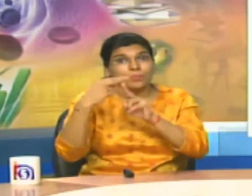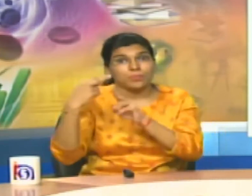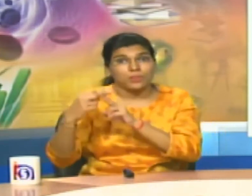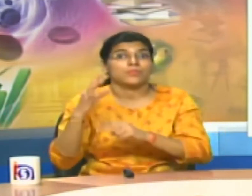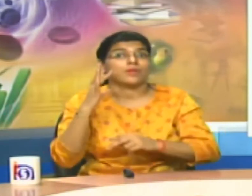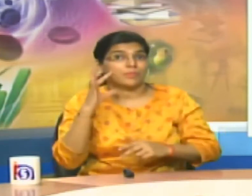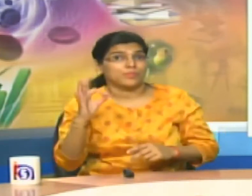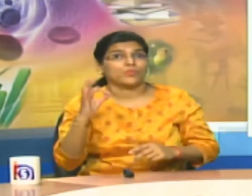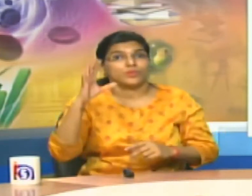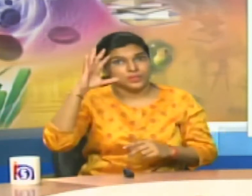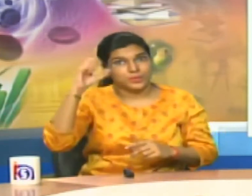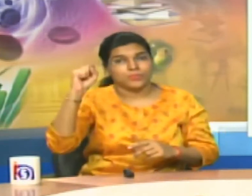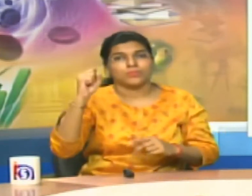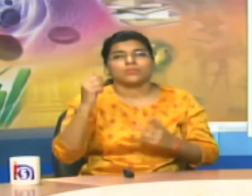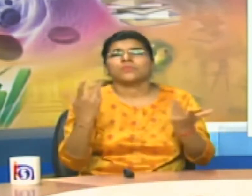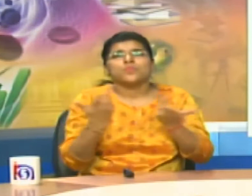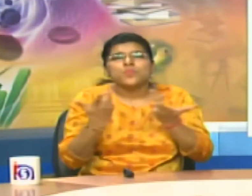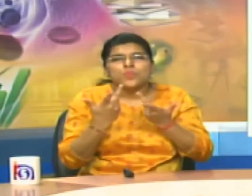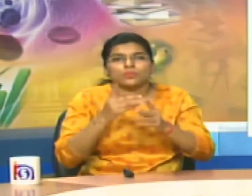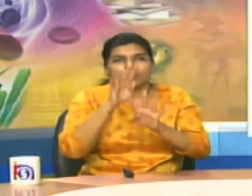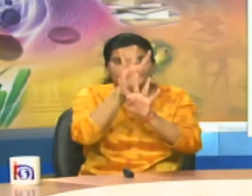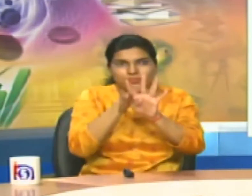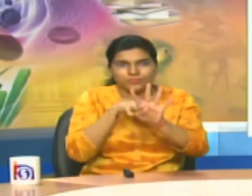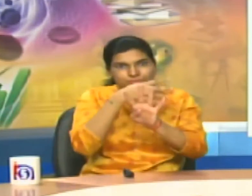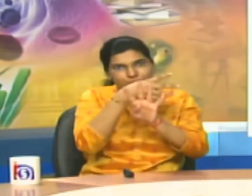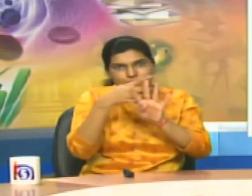There are different columns which are vertical